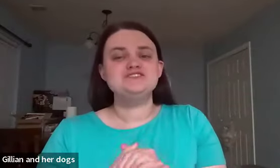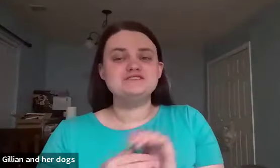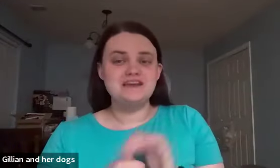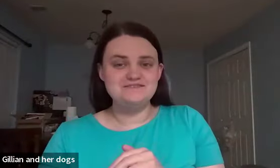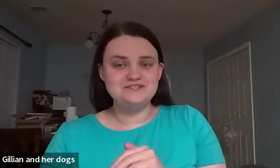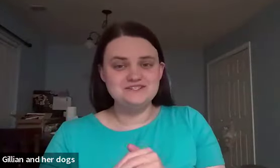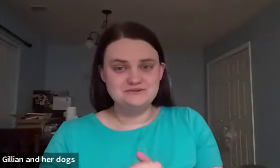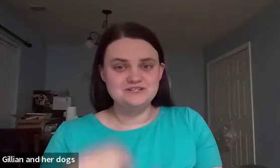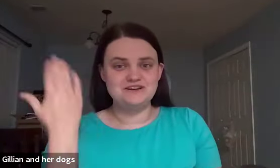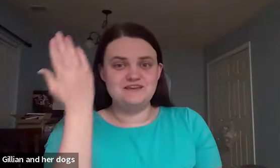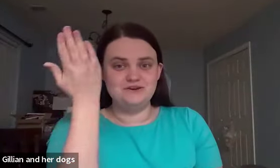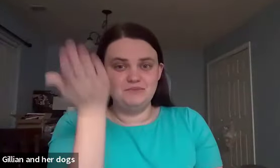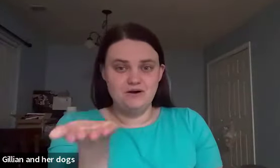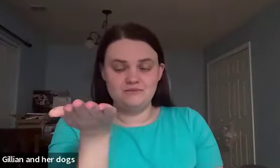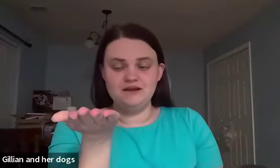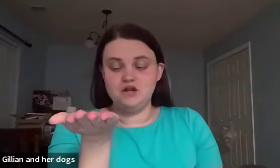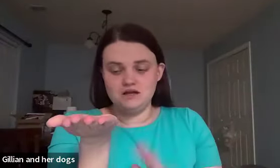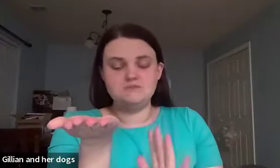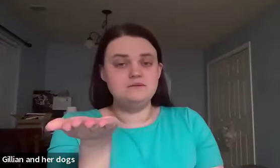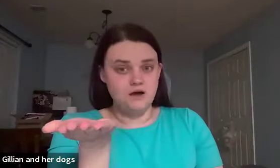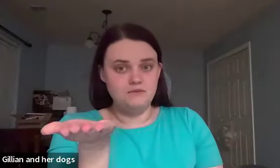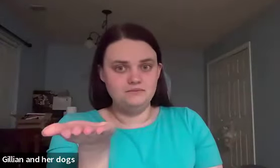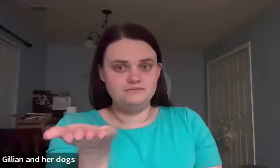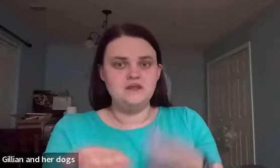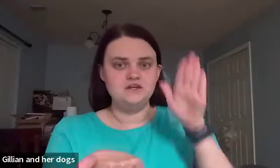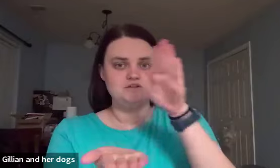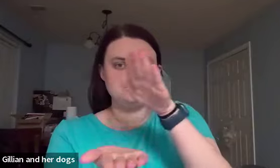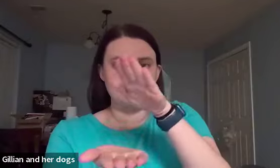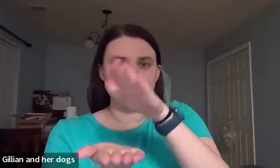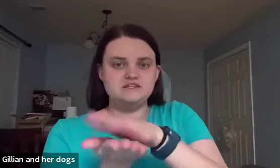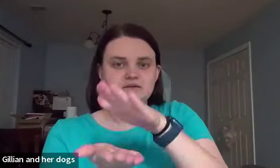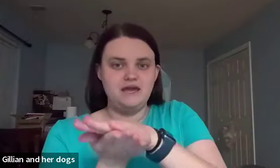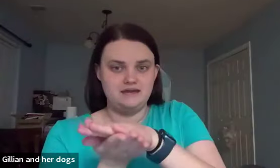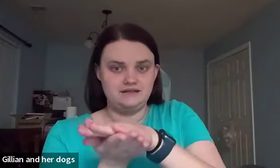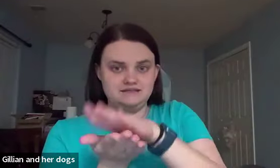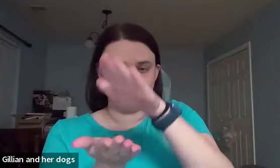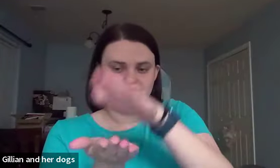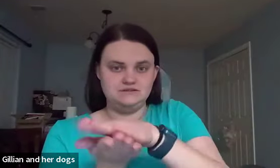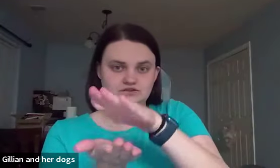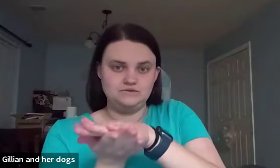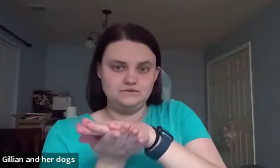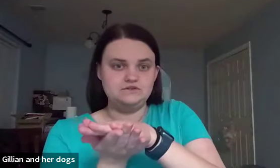So the sign for school is you're going to have your palm, non-dominant palm up. Your dominant is going to pat